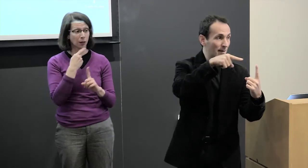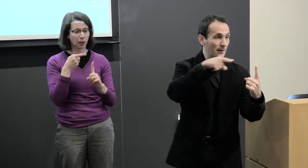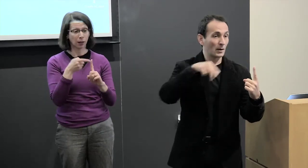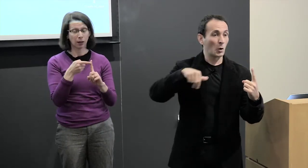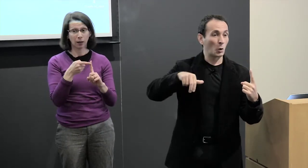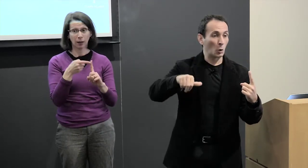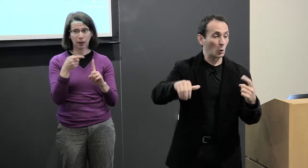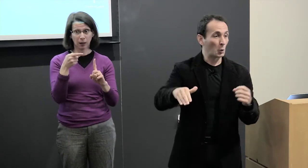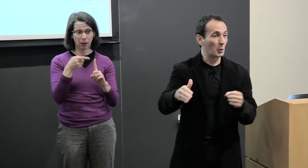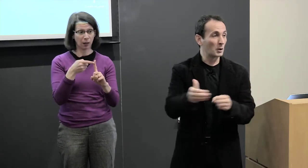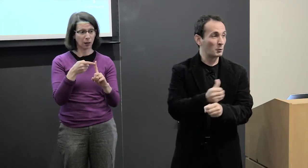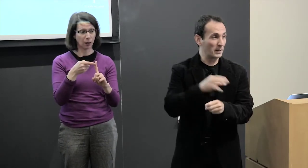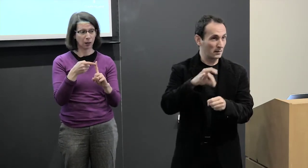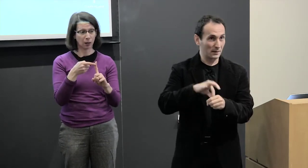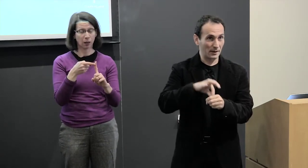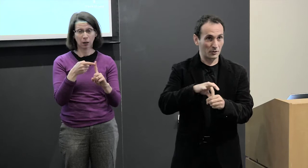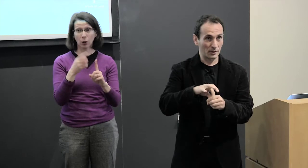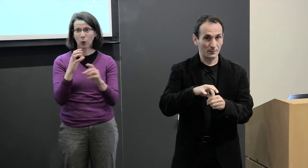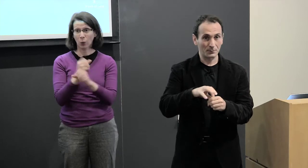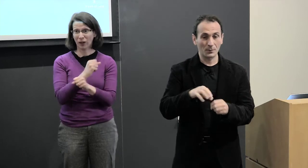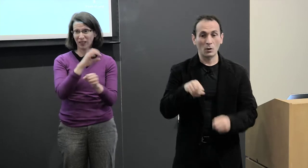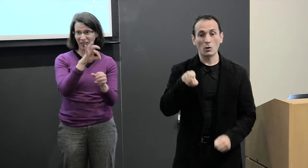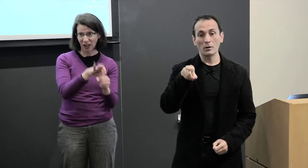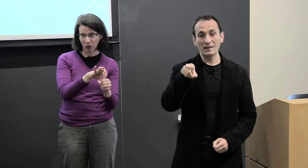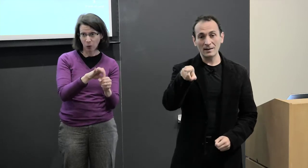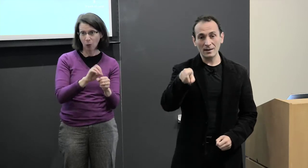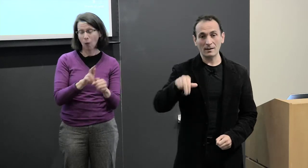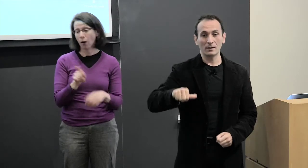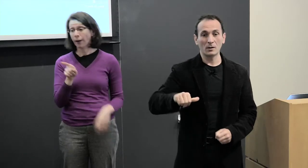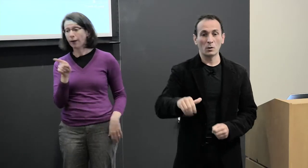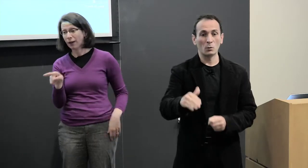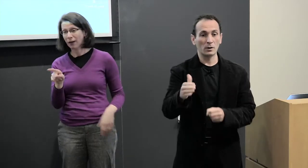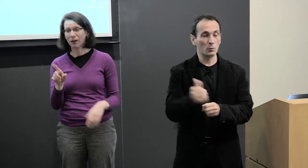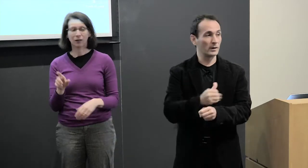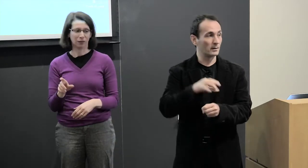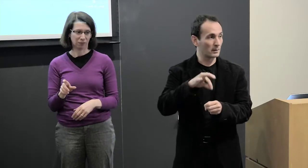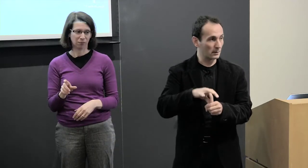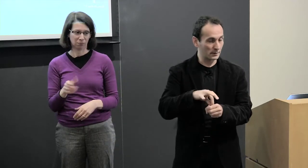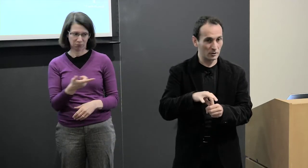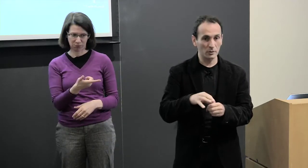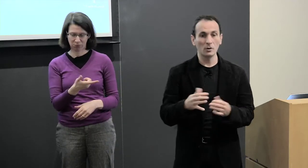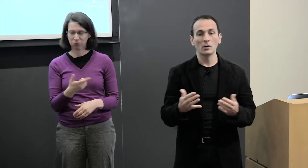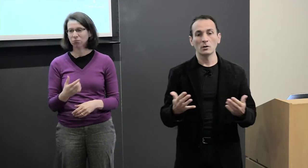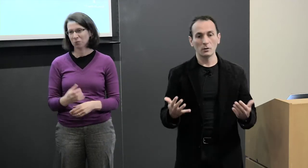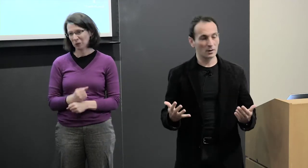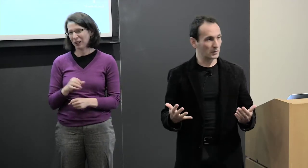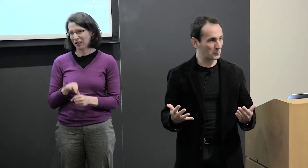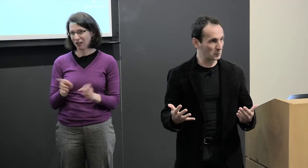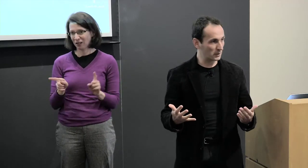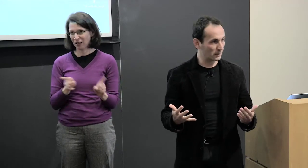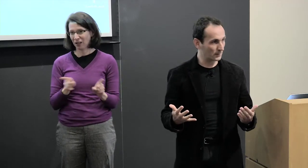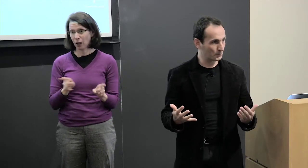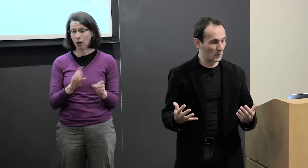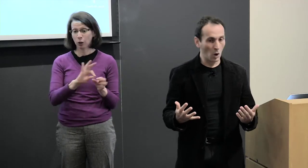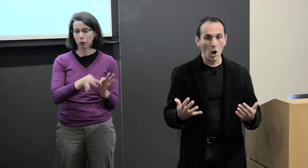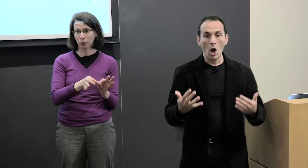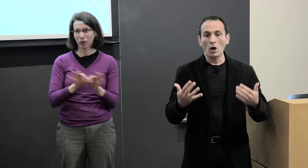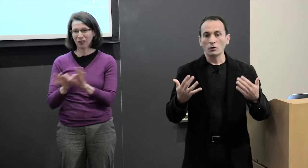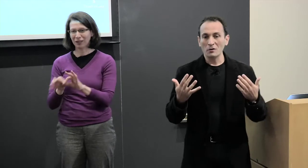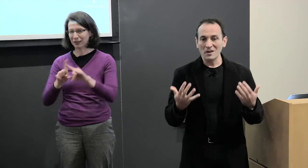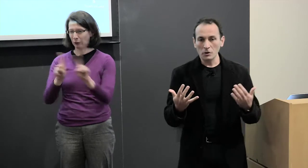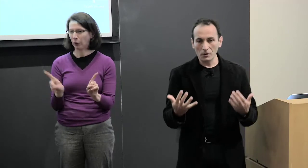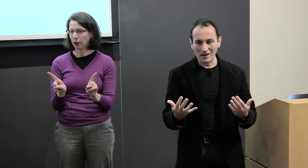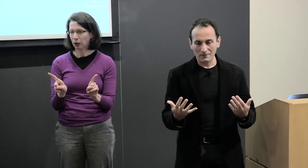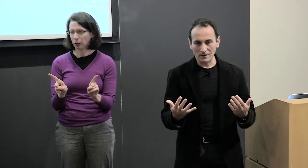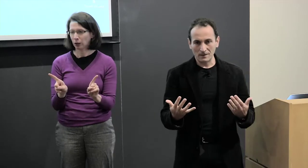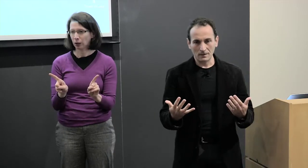he will win the election or he will win the election, you get different.